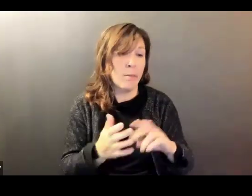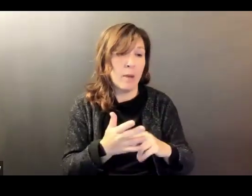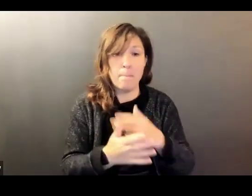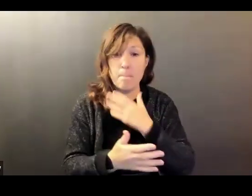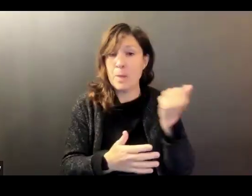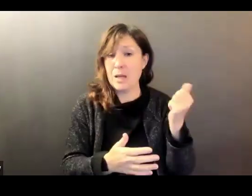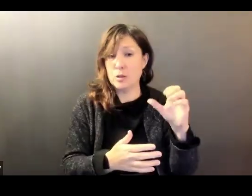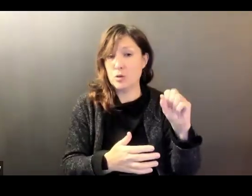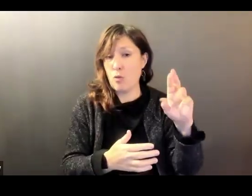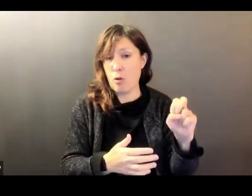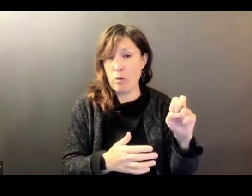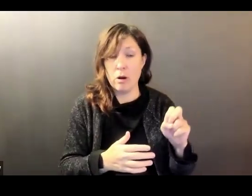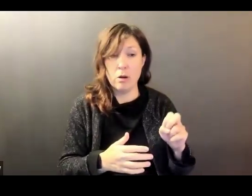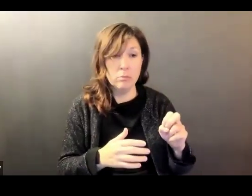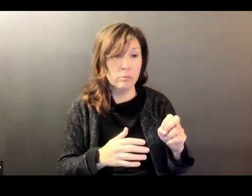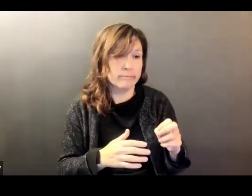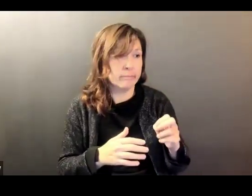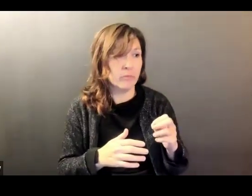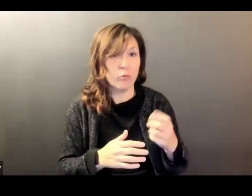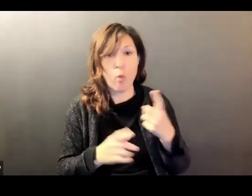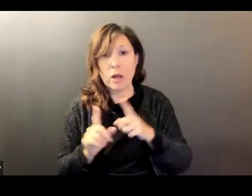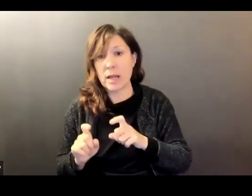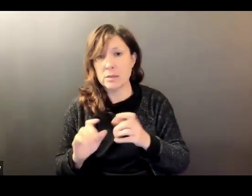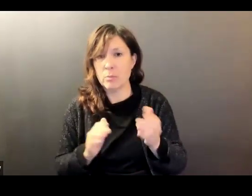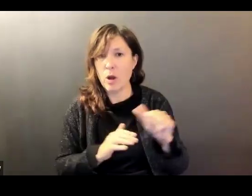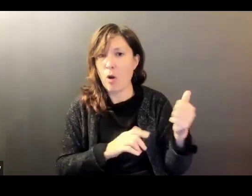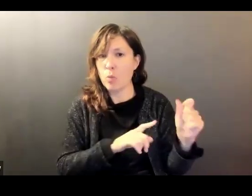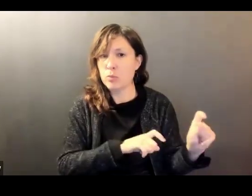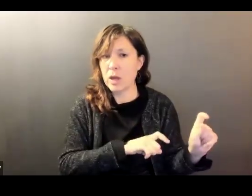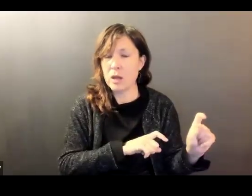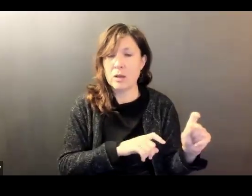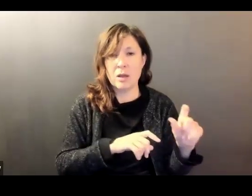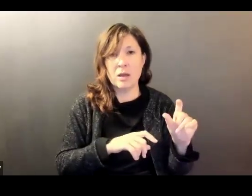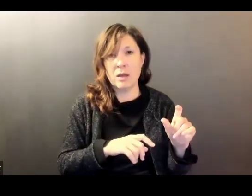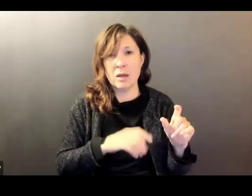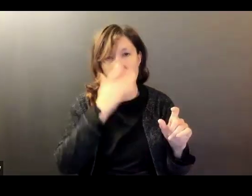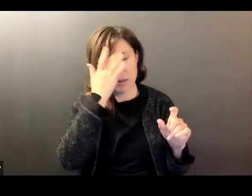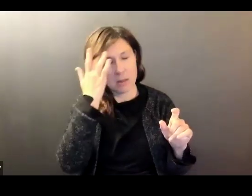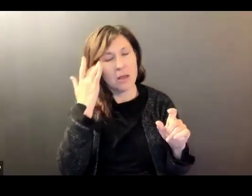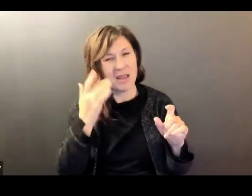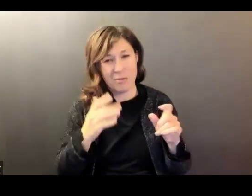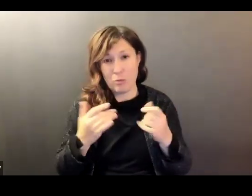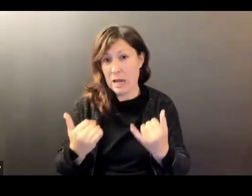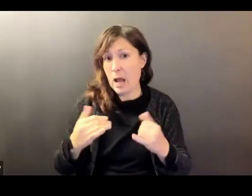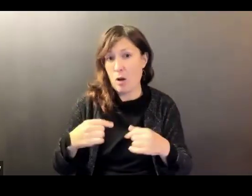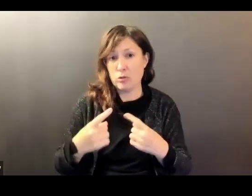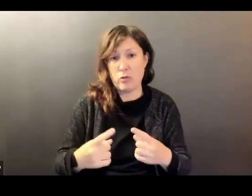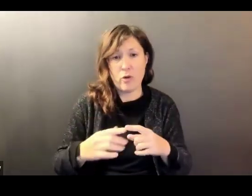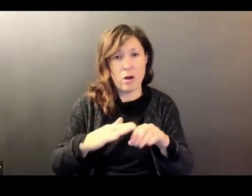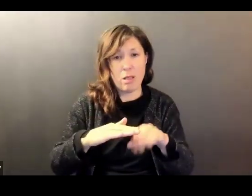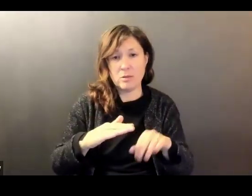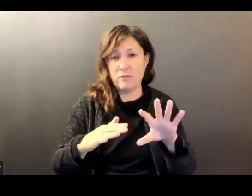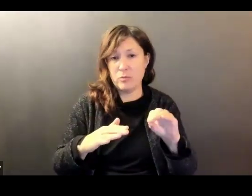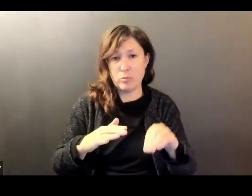to the other. All of these are fewer than 50% of our students making progress. So just kind of having a sense